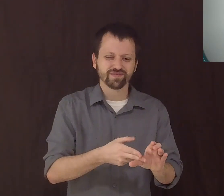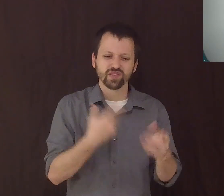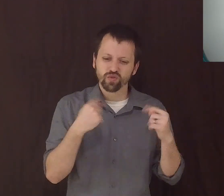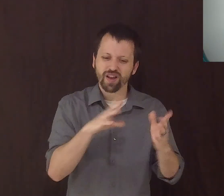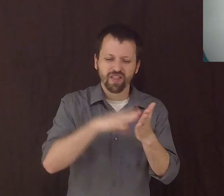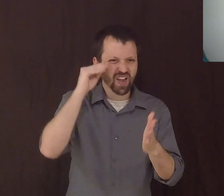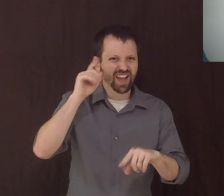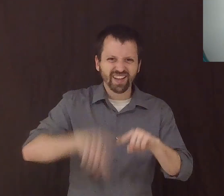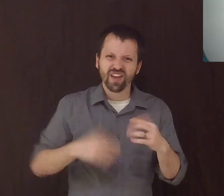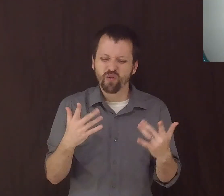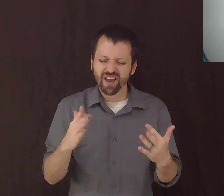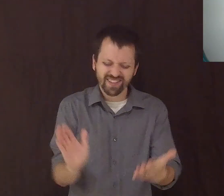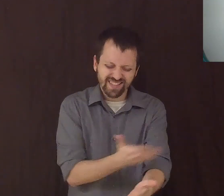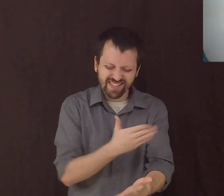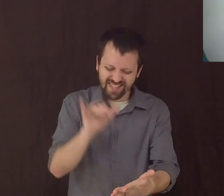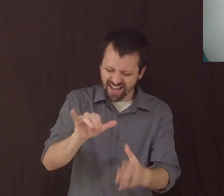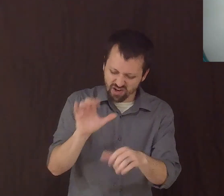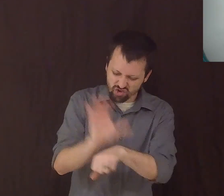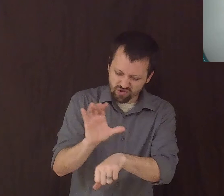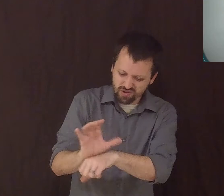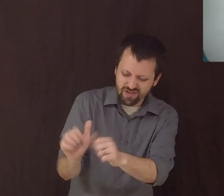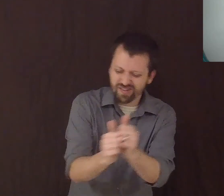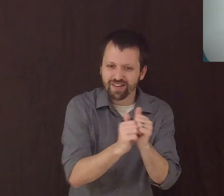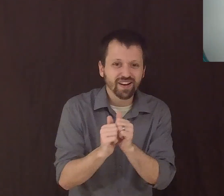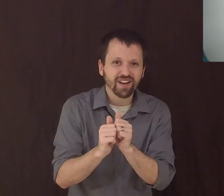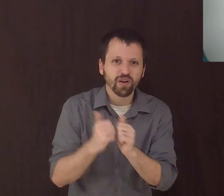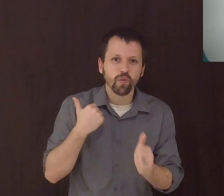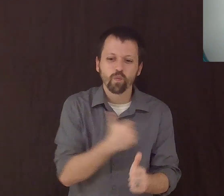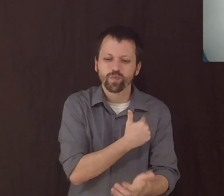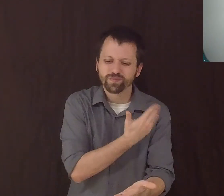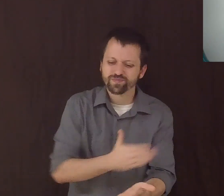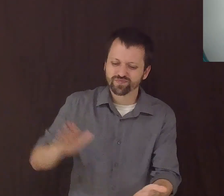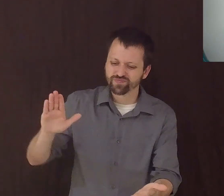and we can sing that in church together. But they're going to do that in just a moment. Sing that